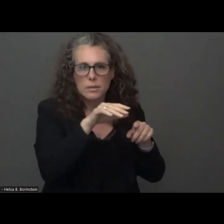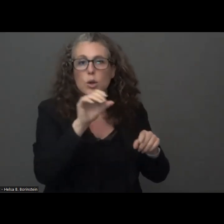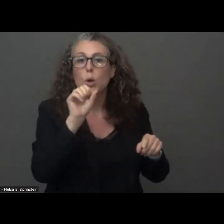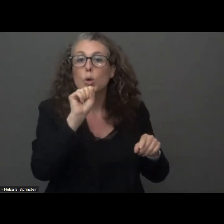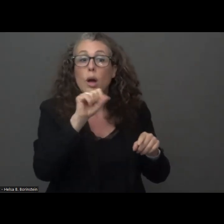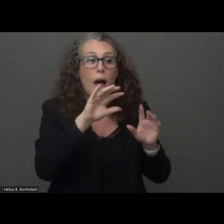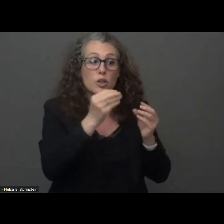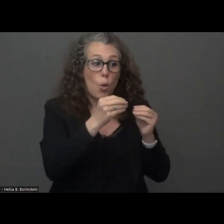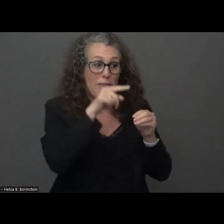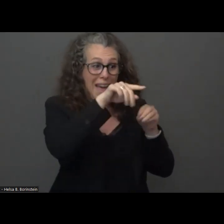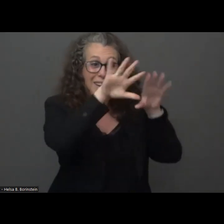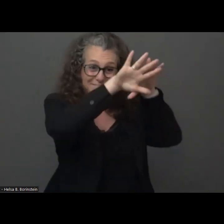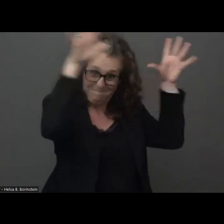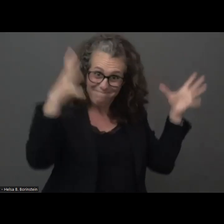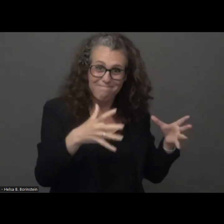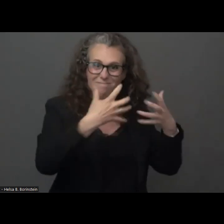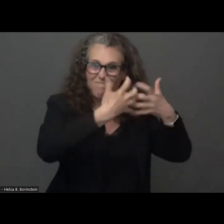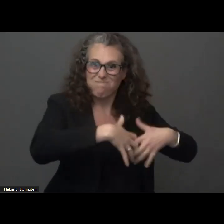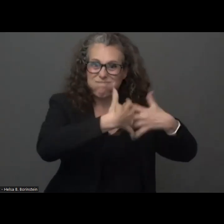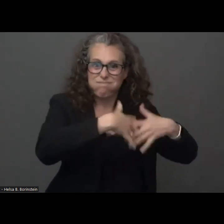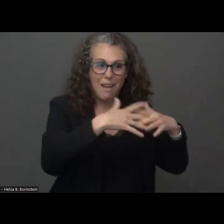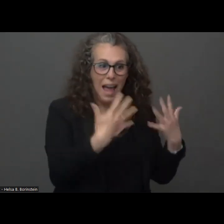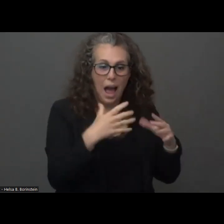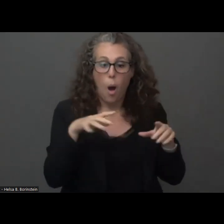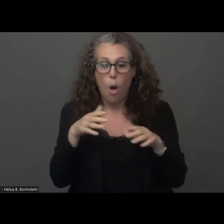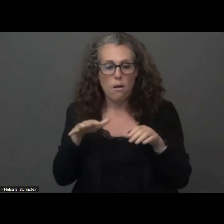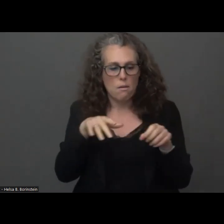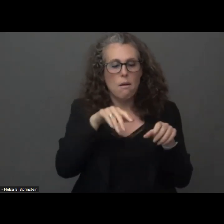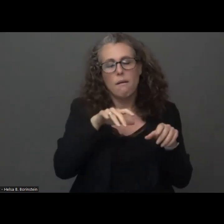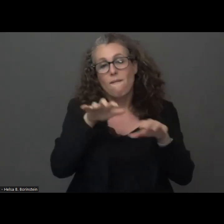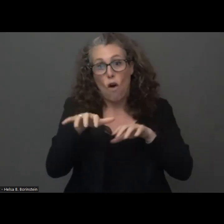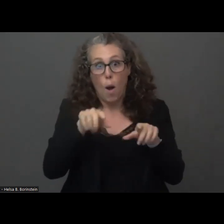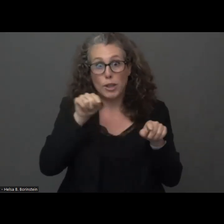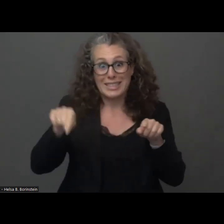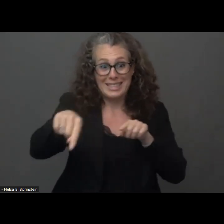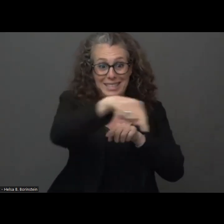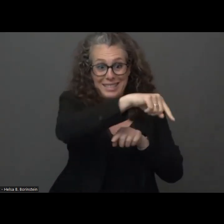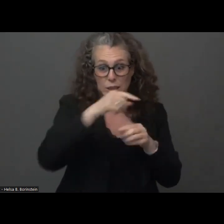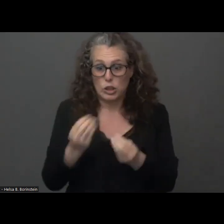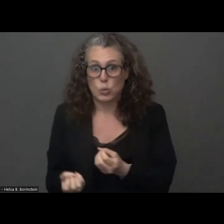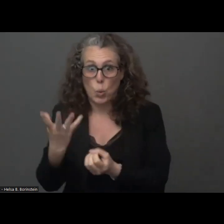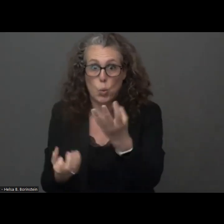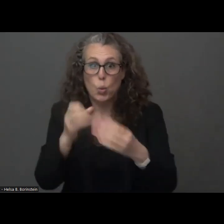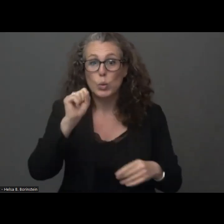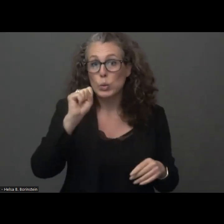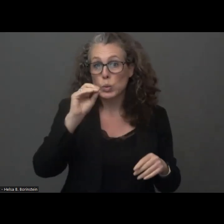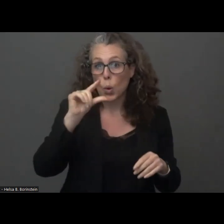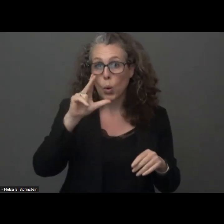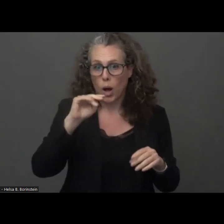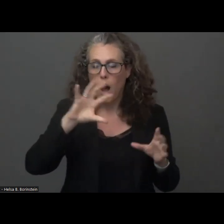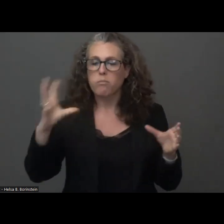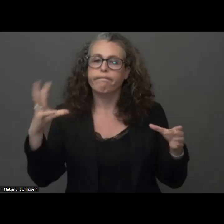farmers with disability to take it to that site in Kisumu. So typically a farmer's hub would consist of a hub